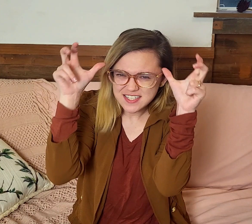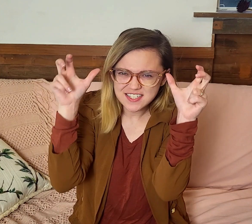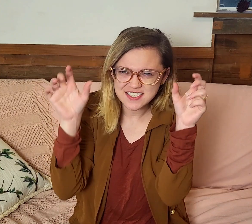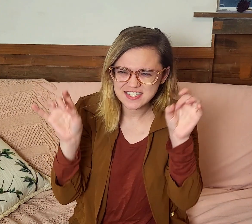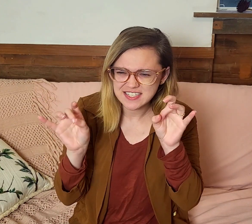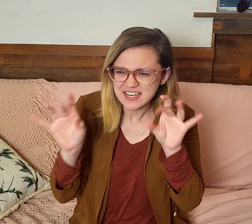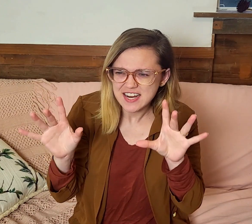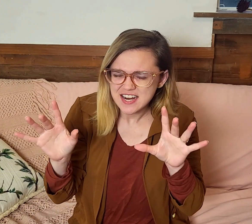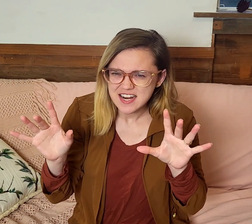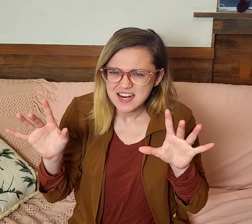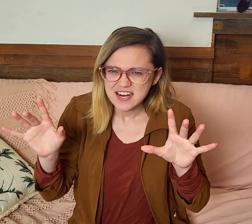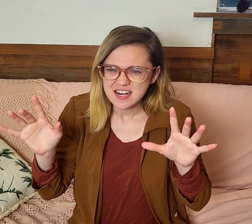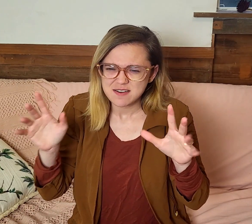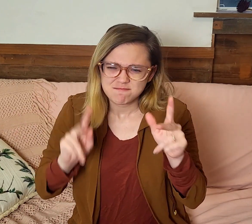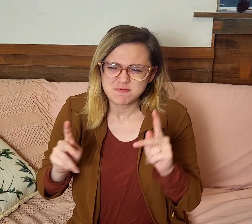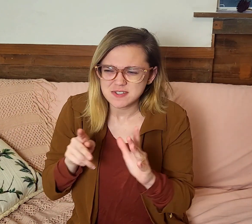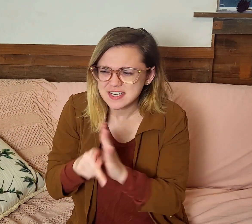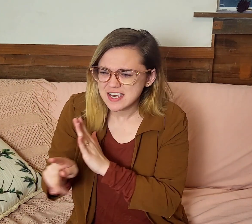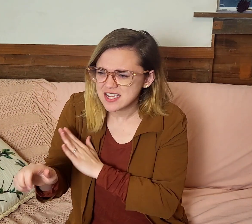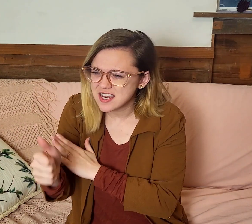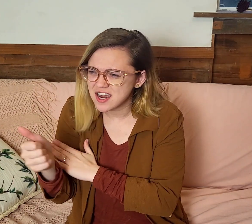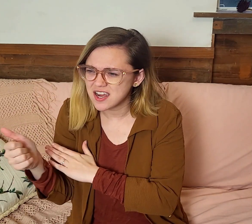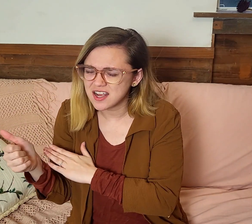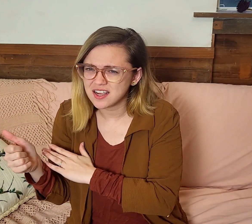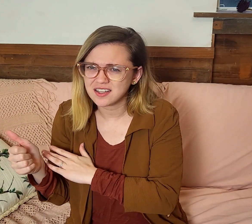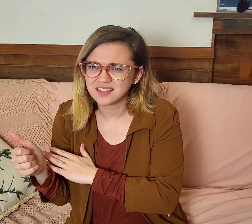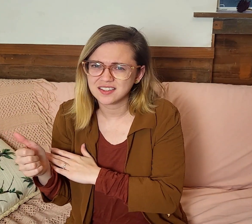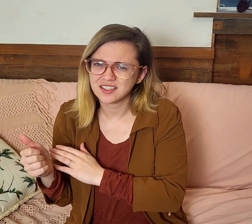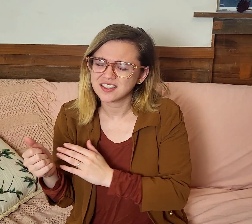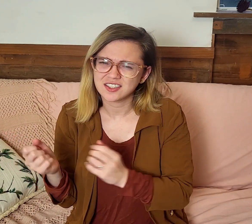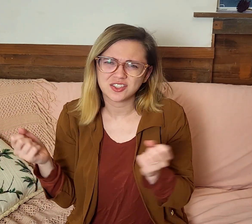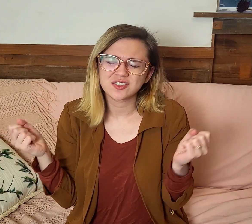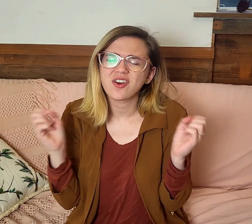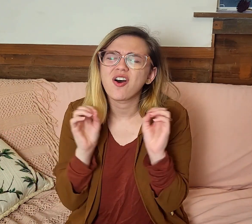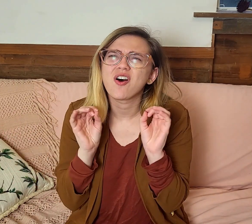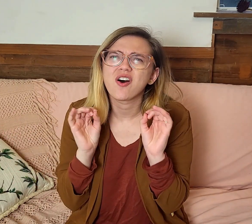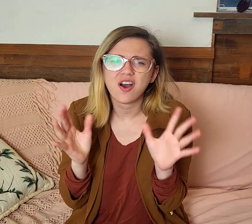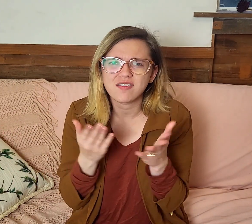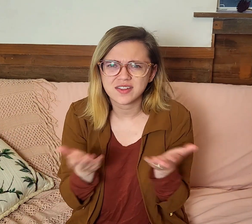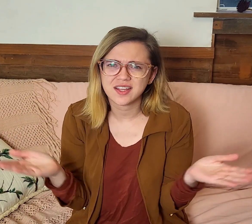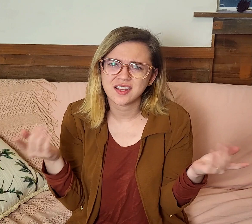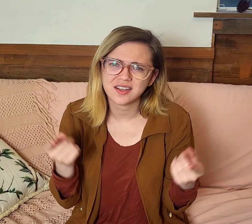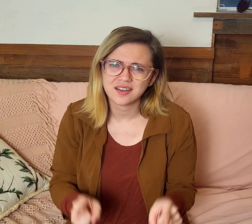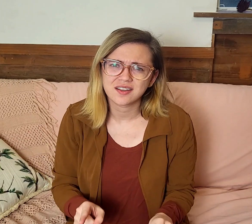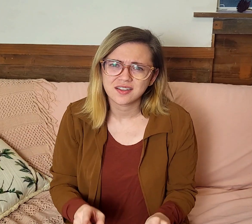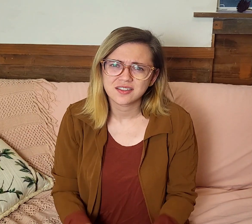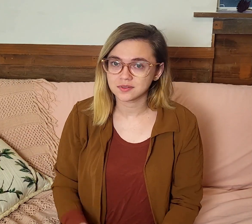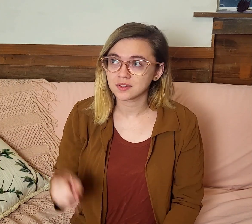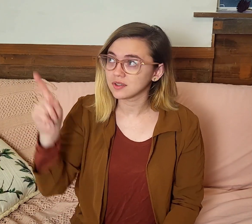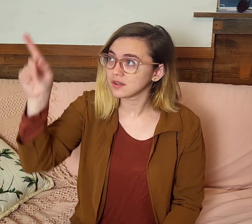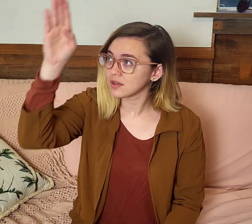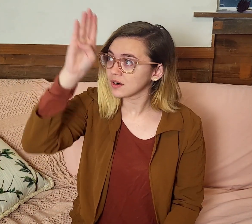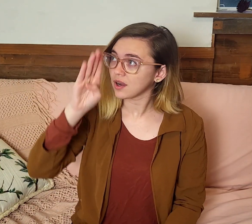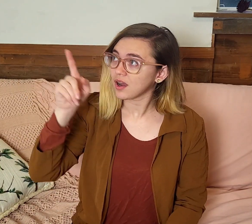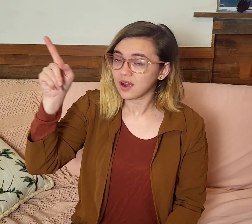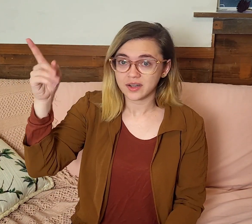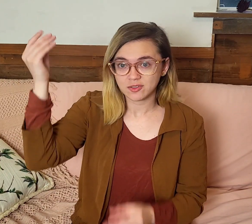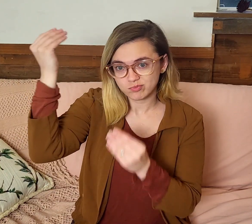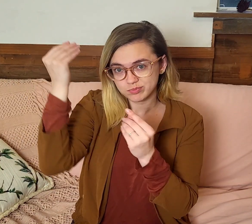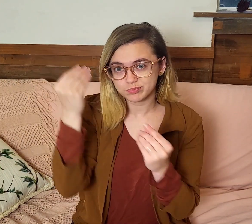of wickedness and hatefulness, and people killing each other, It was an awful time and horrible things were